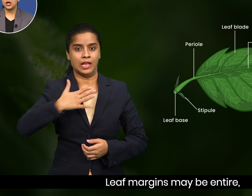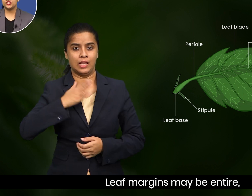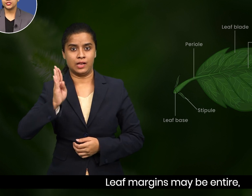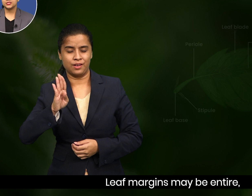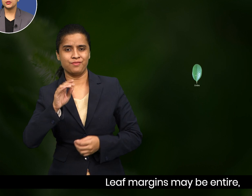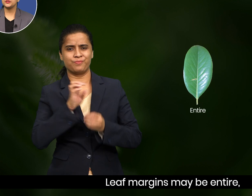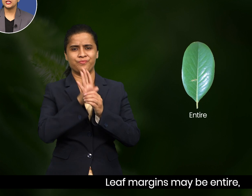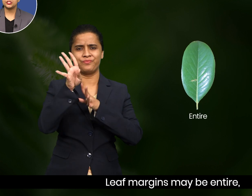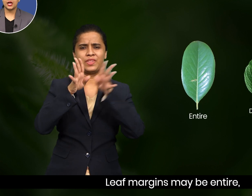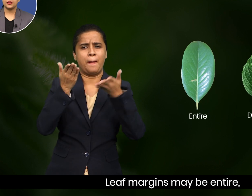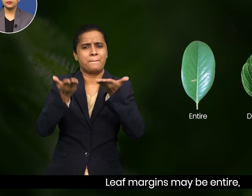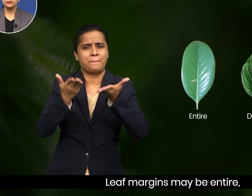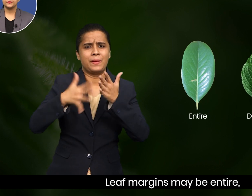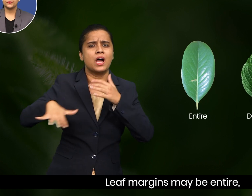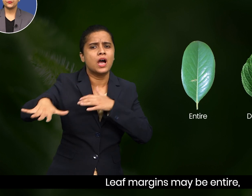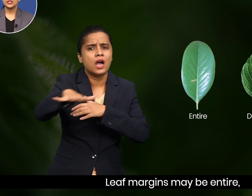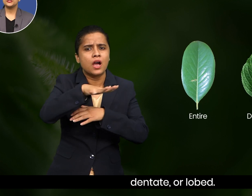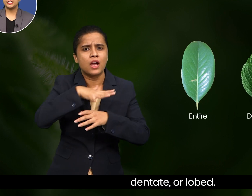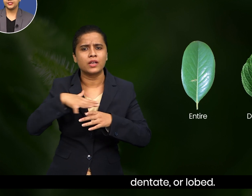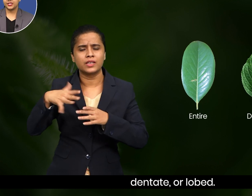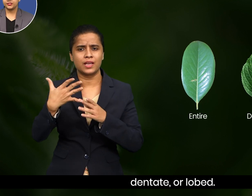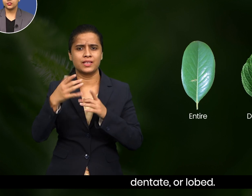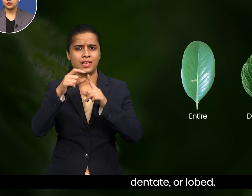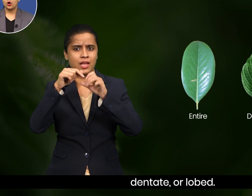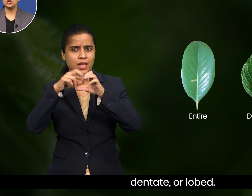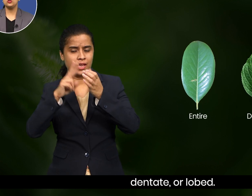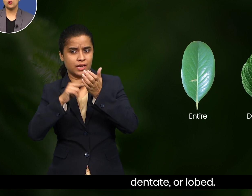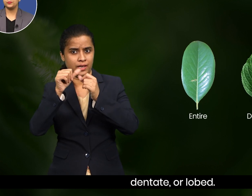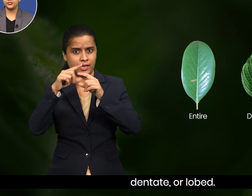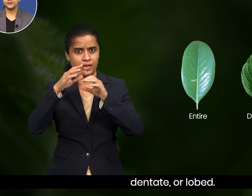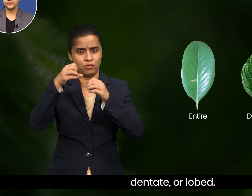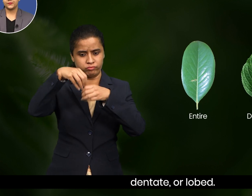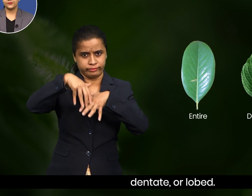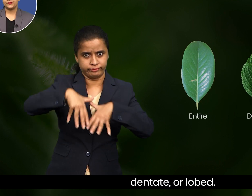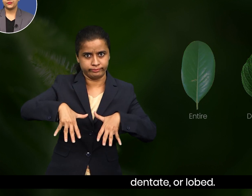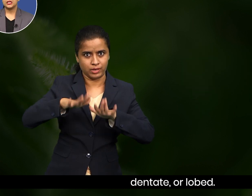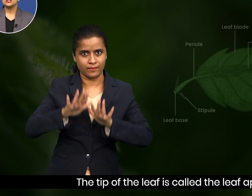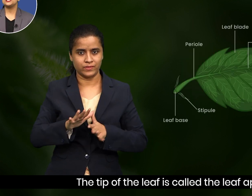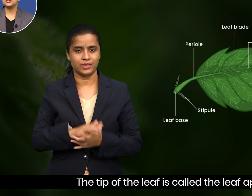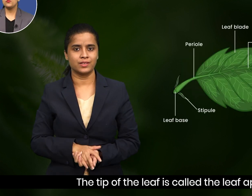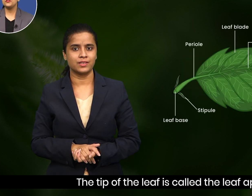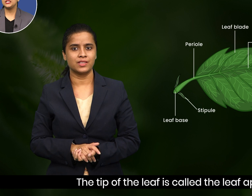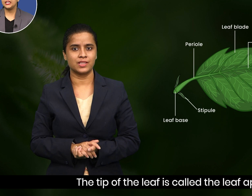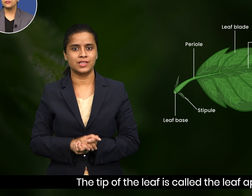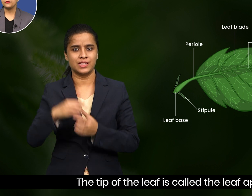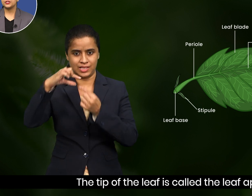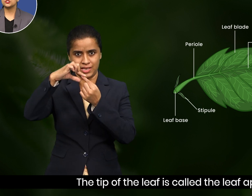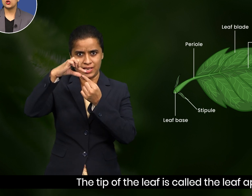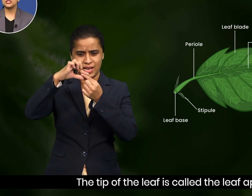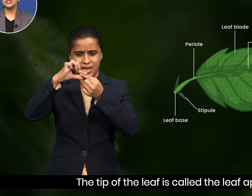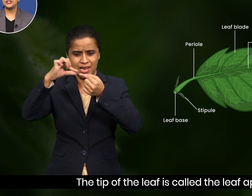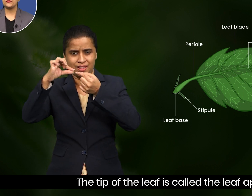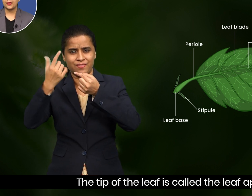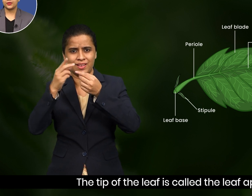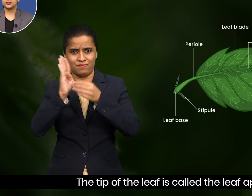Leaf margins may be entire, dentate, or lobed. The tip of the leaf is